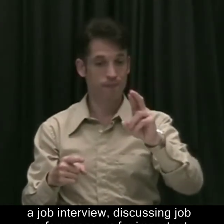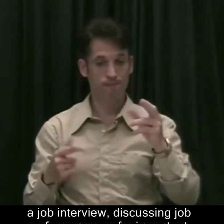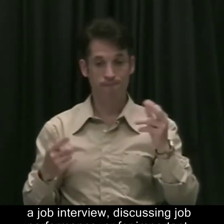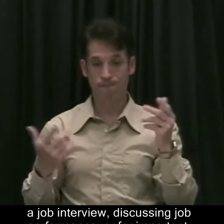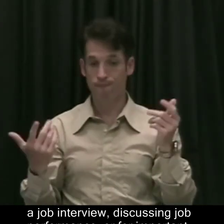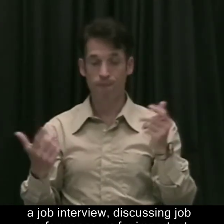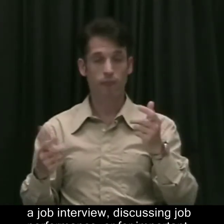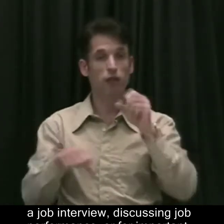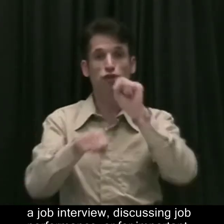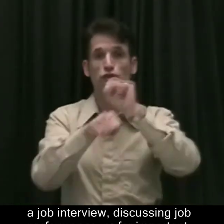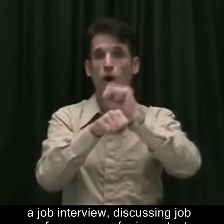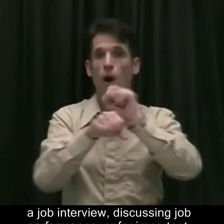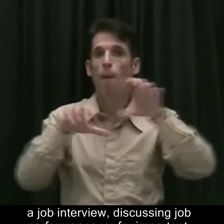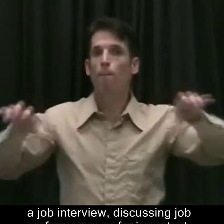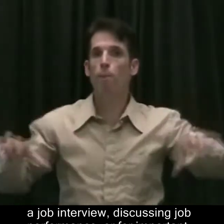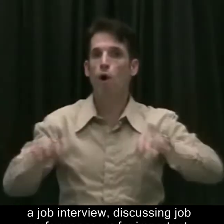important meetings.